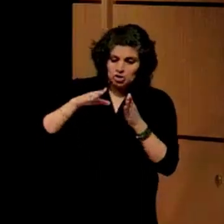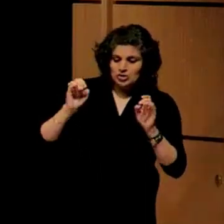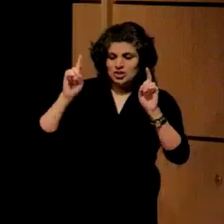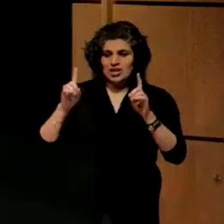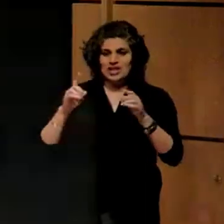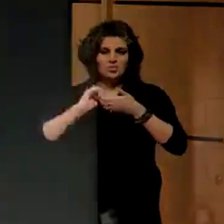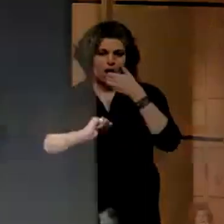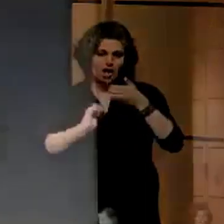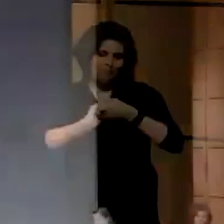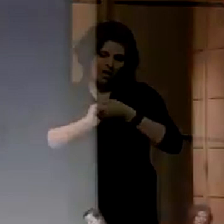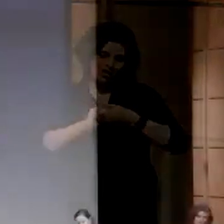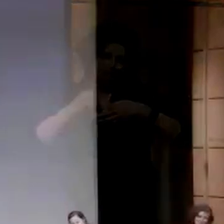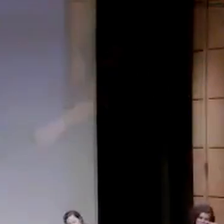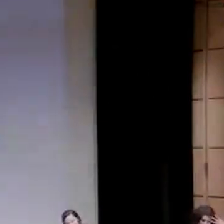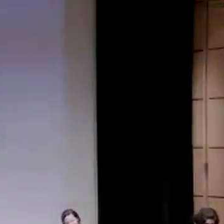Hannah?